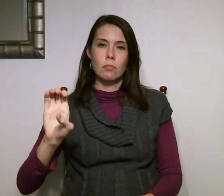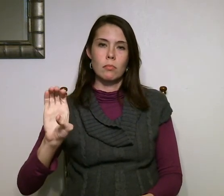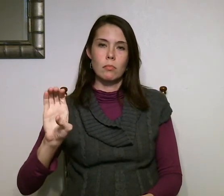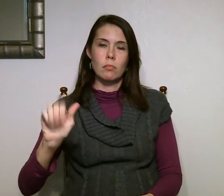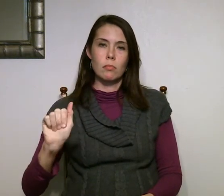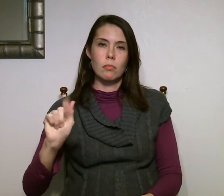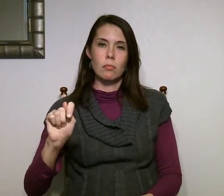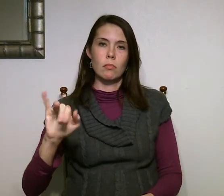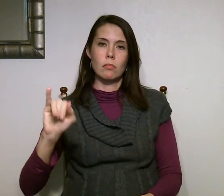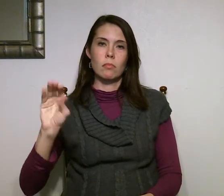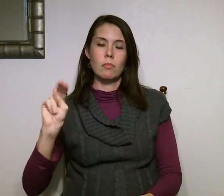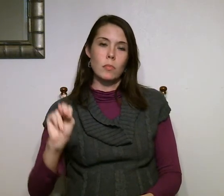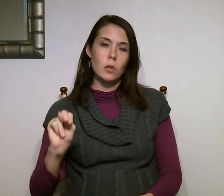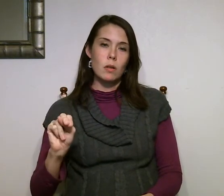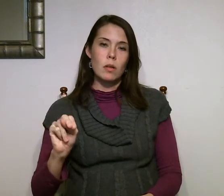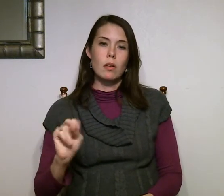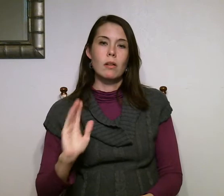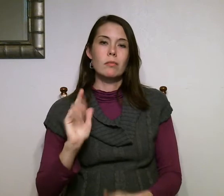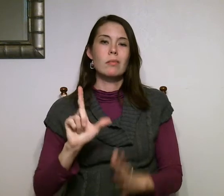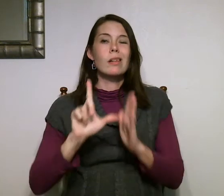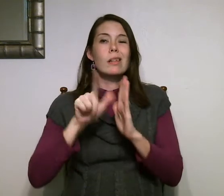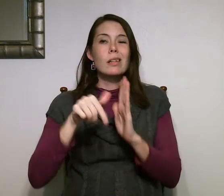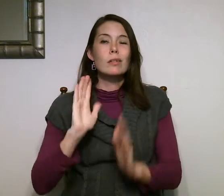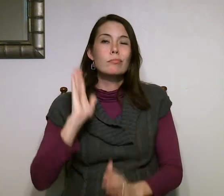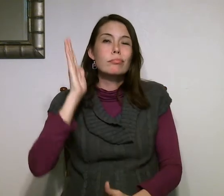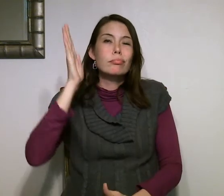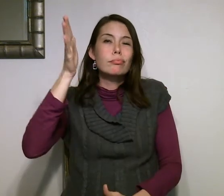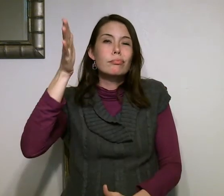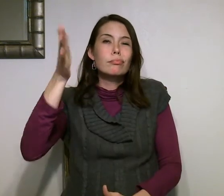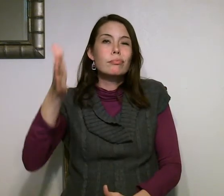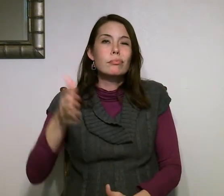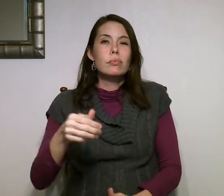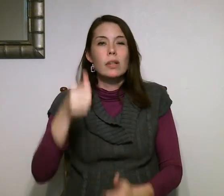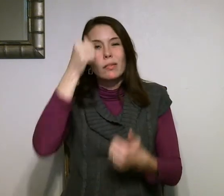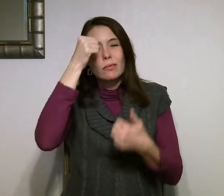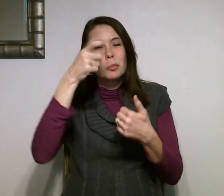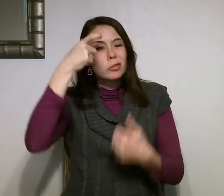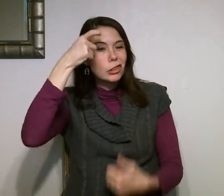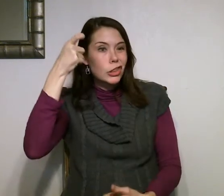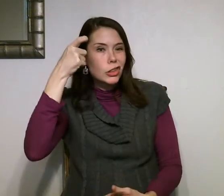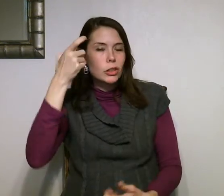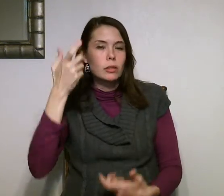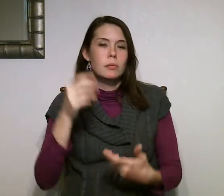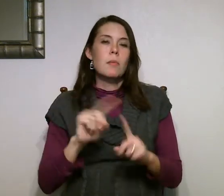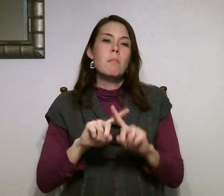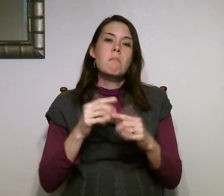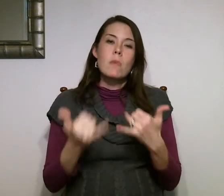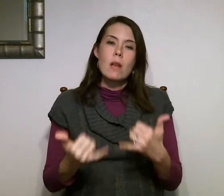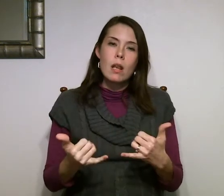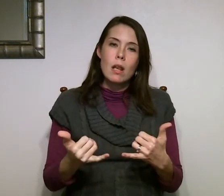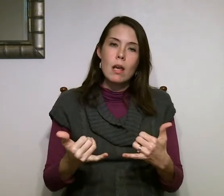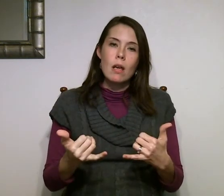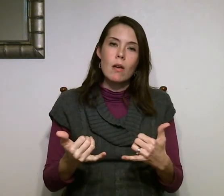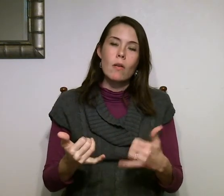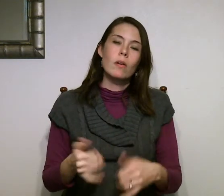have to start memorizing them. But over time, when you look back at, I want you to remember how you feel while you're watching this video right now, and then